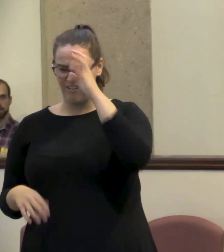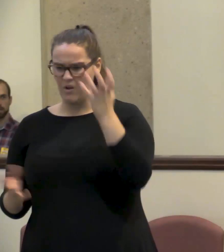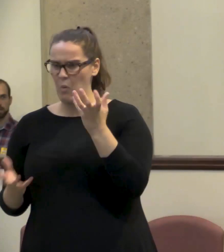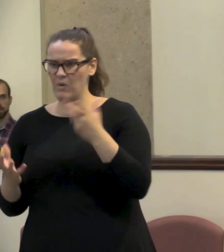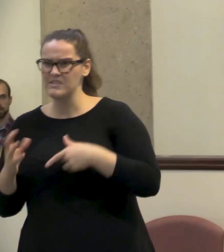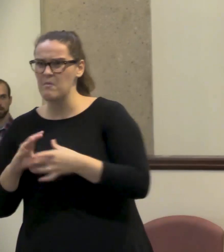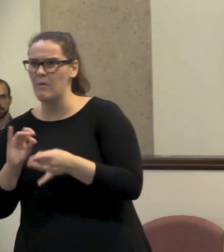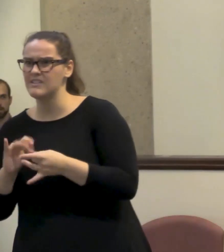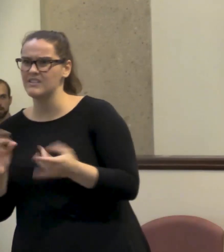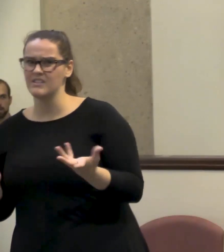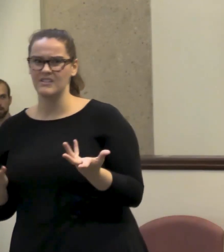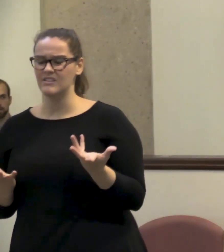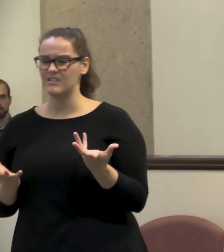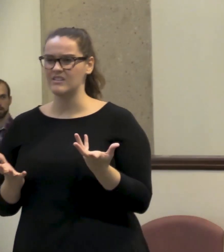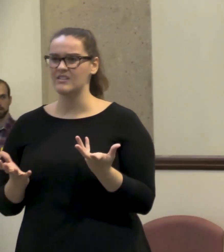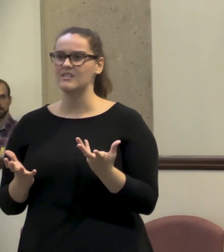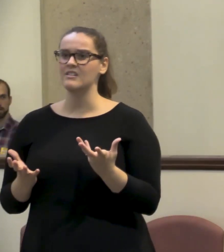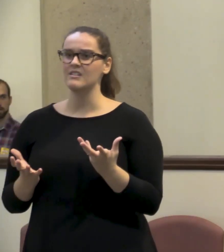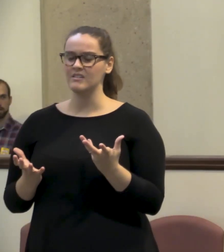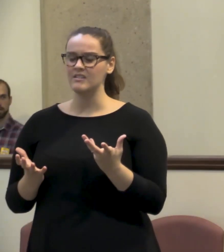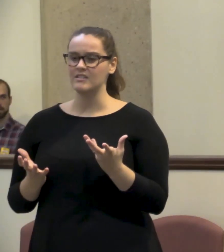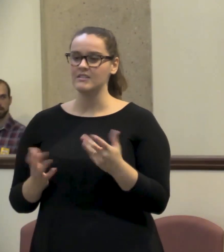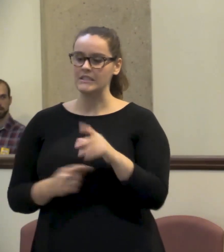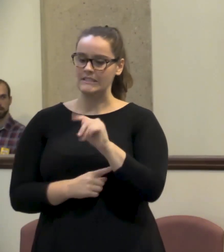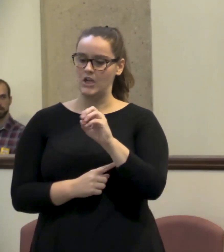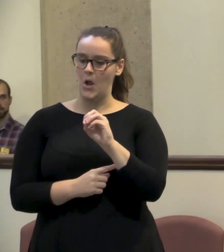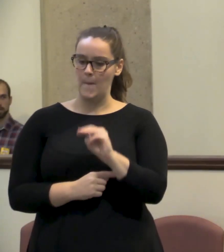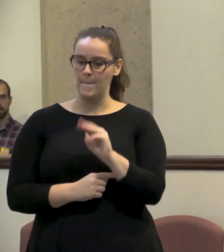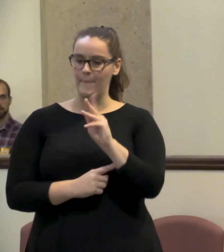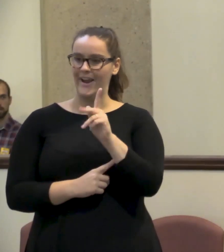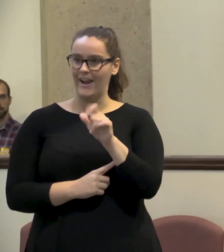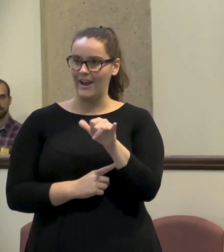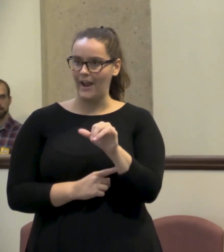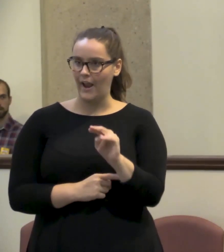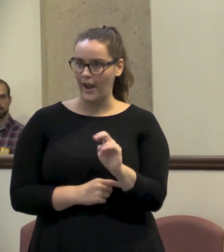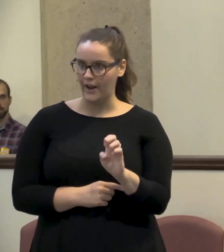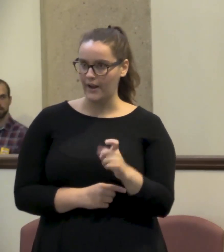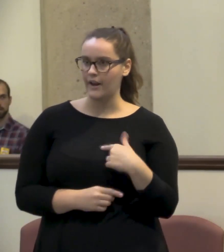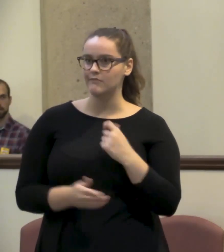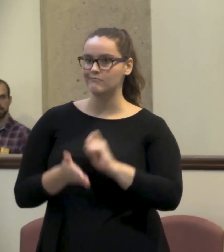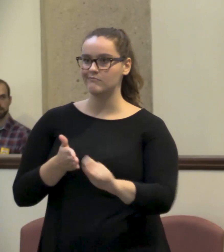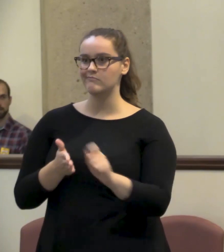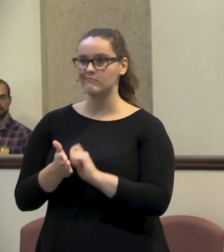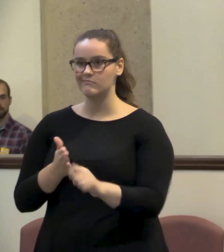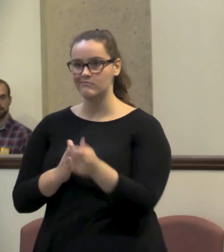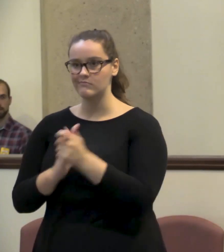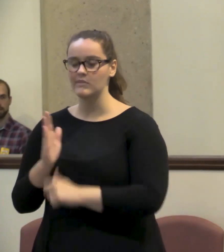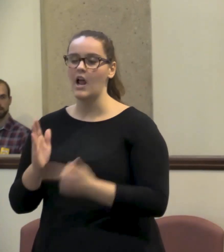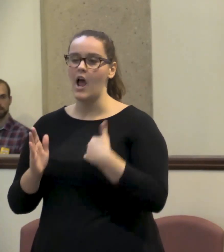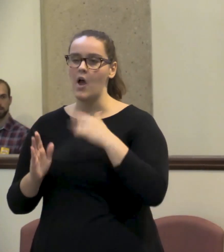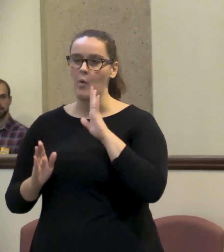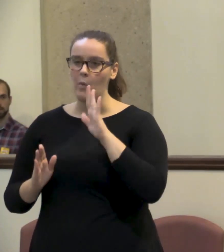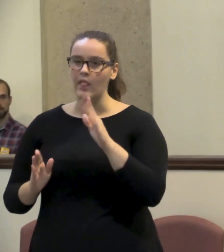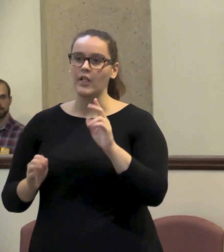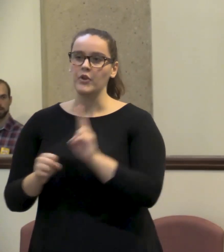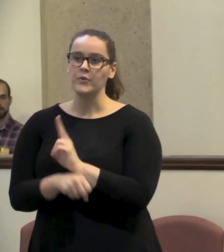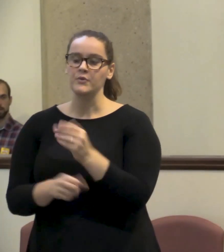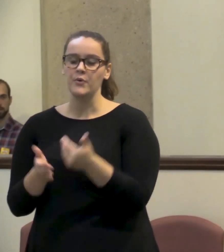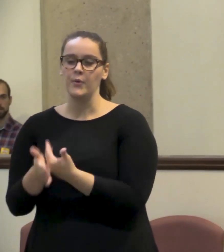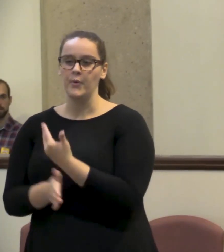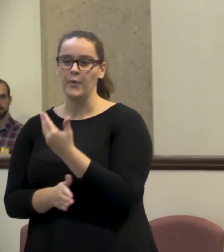message? What's the message? You know? And Tom Paine wrote this great pamphlet, and I'm going to update the language a little bit so it